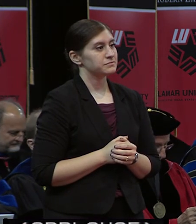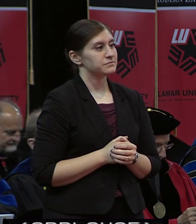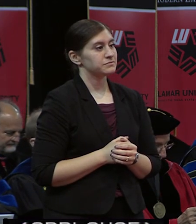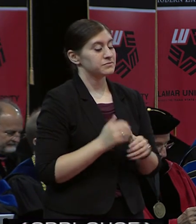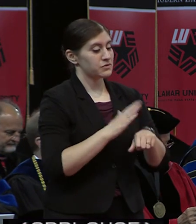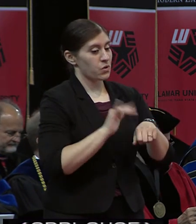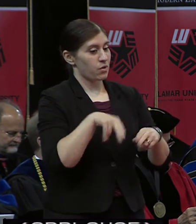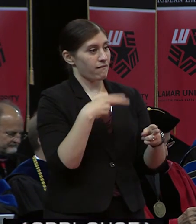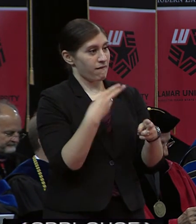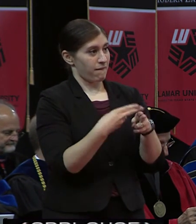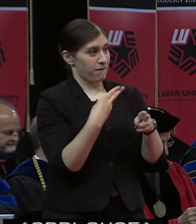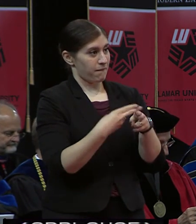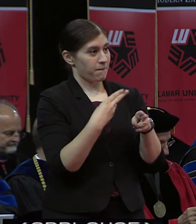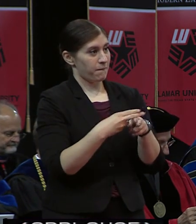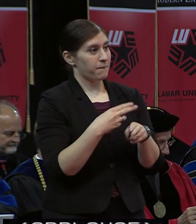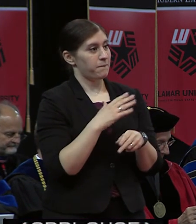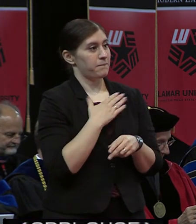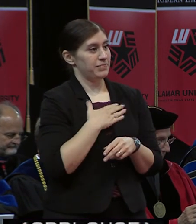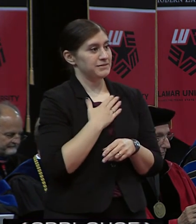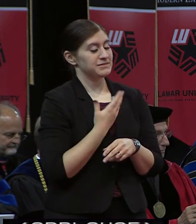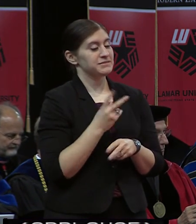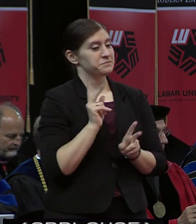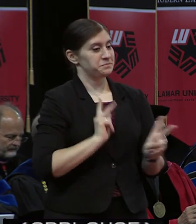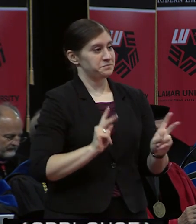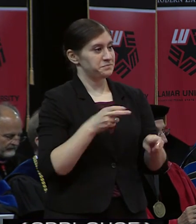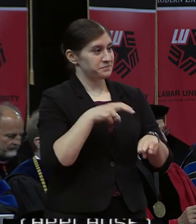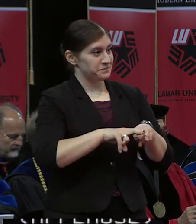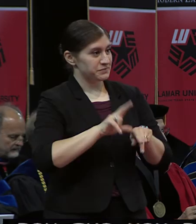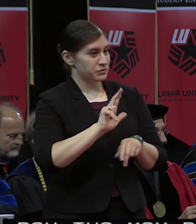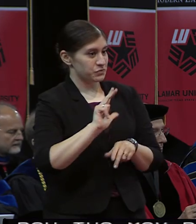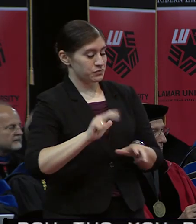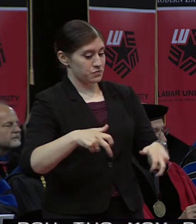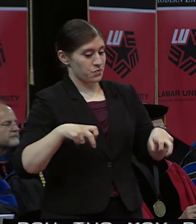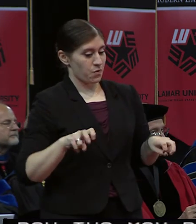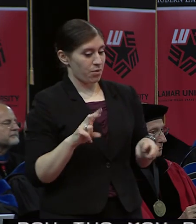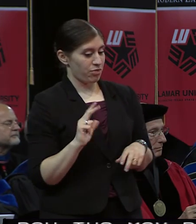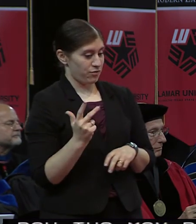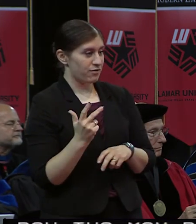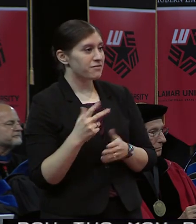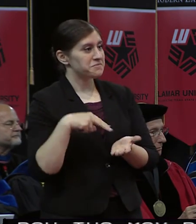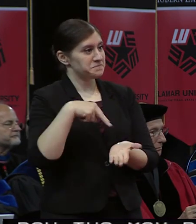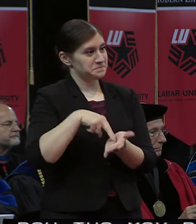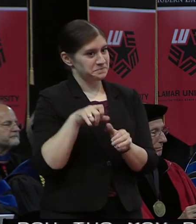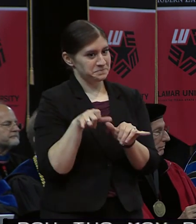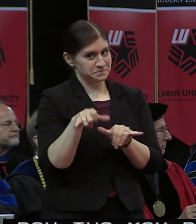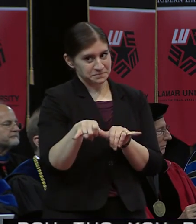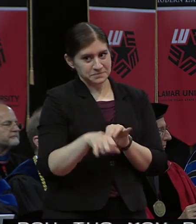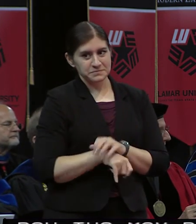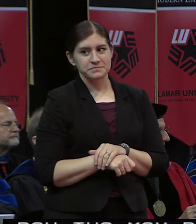As I call your names, will the platform members in row three please rise and remain standing?